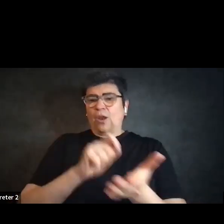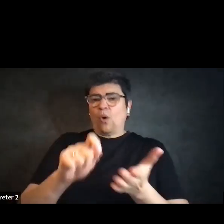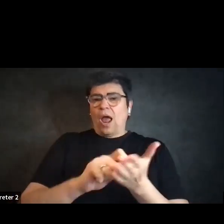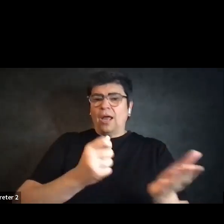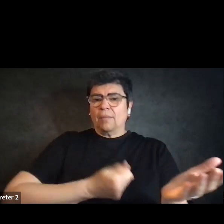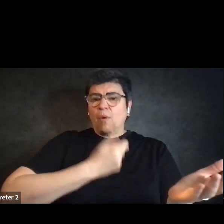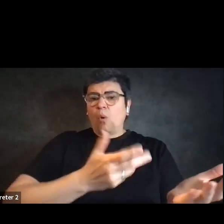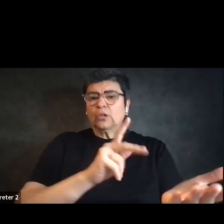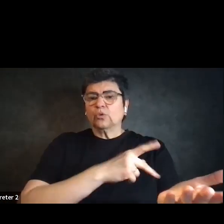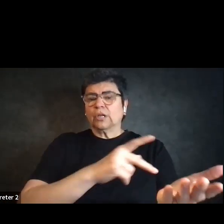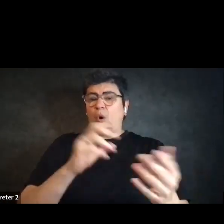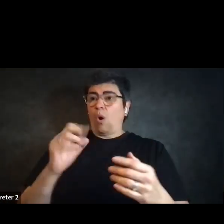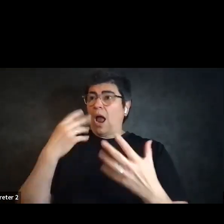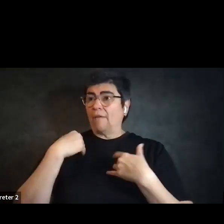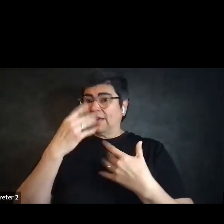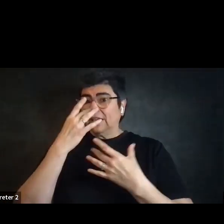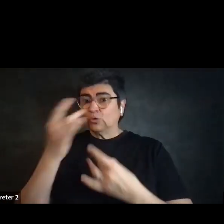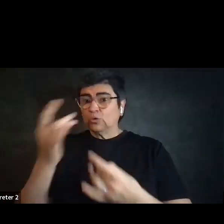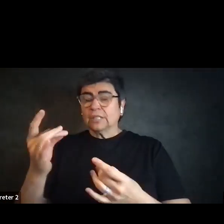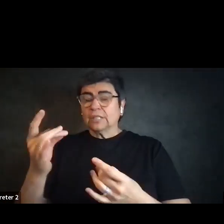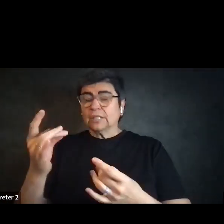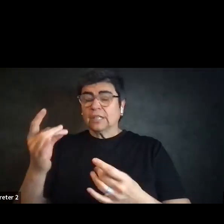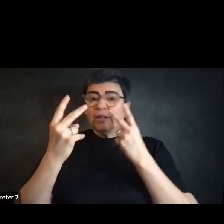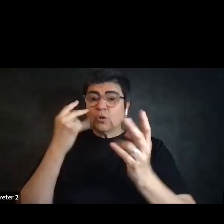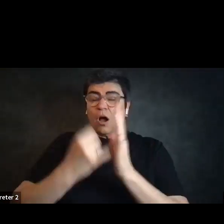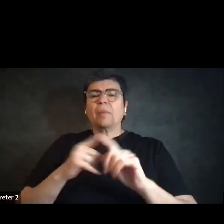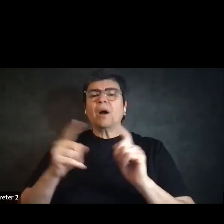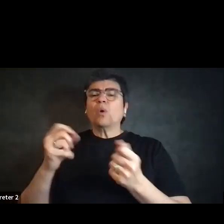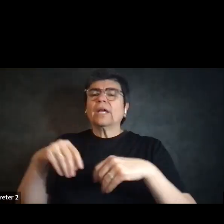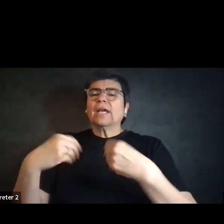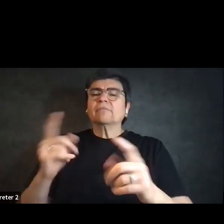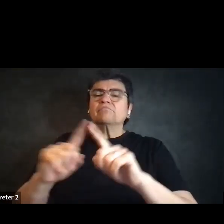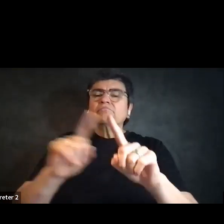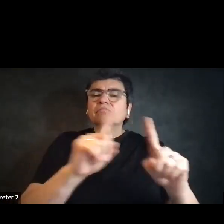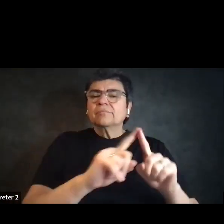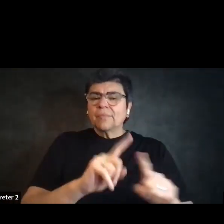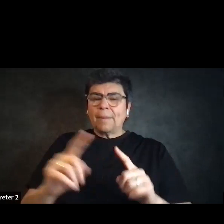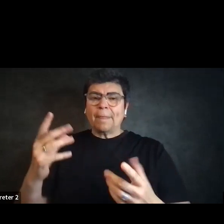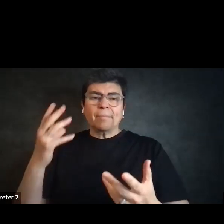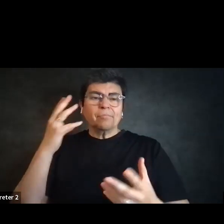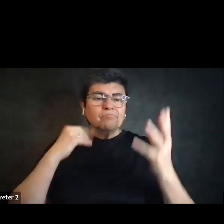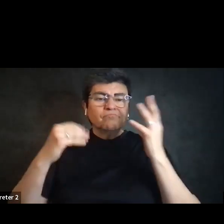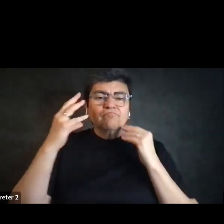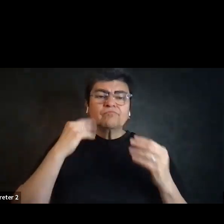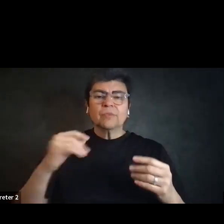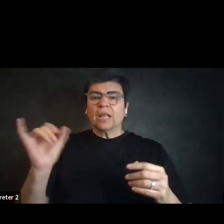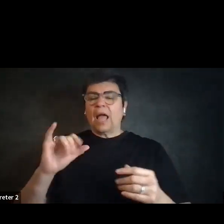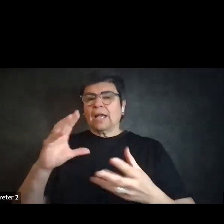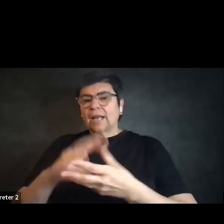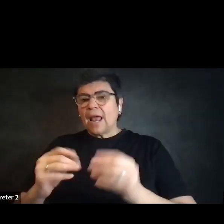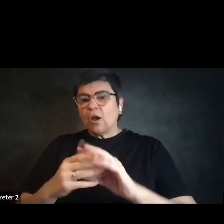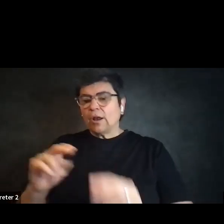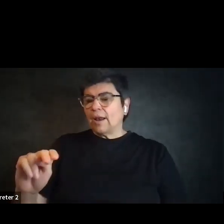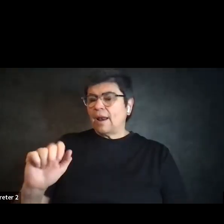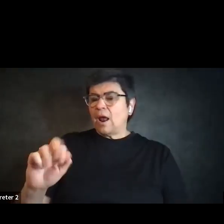an interest in visual arts, but when we are giving them multiple spoonful of humanities in different forms like narratives,